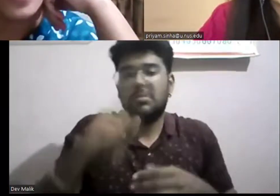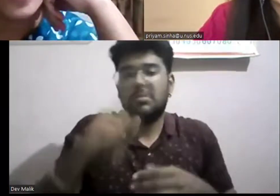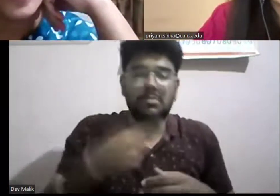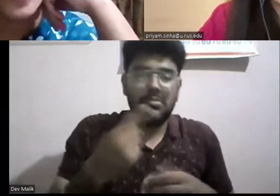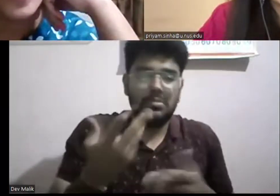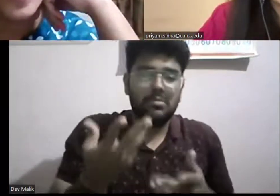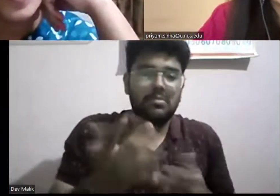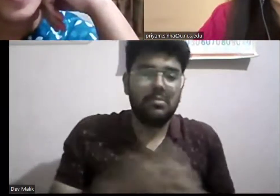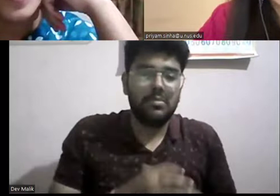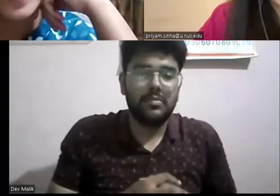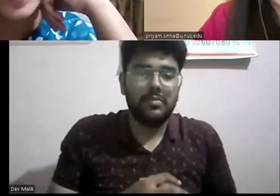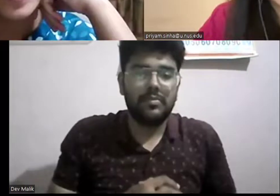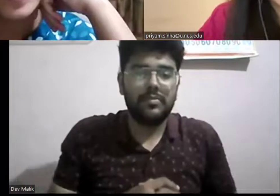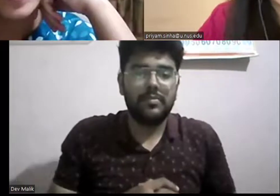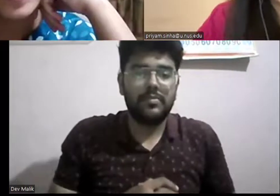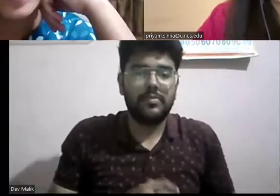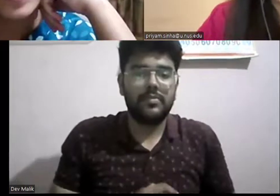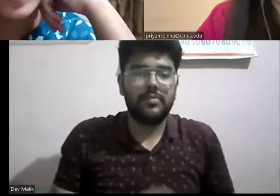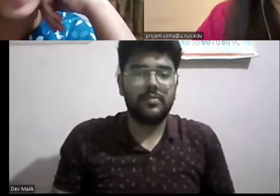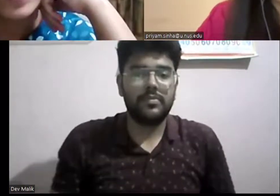Thank you.